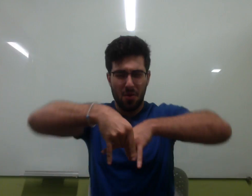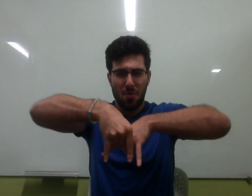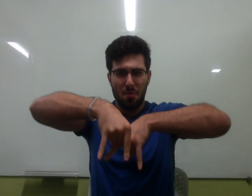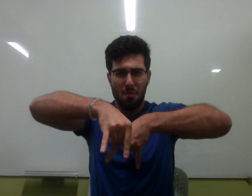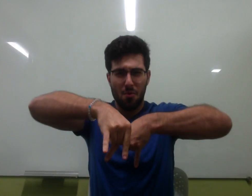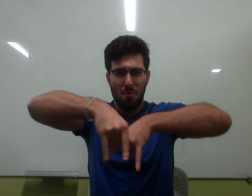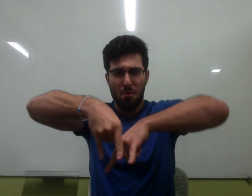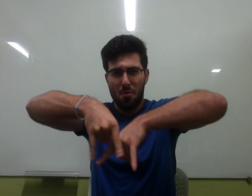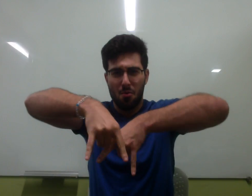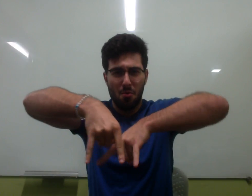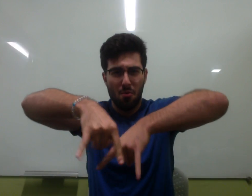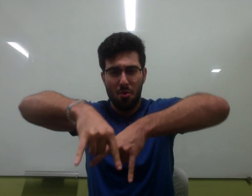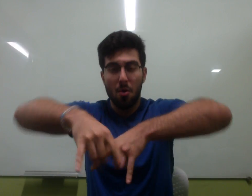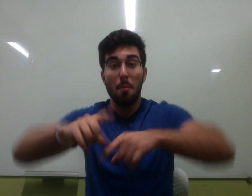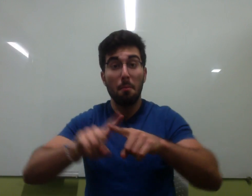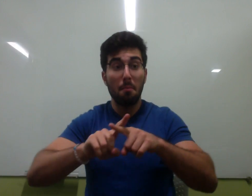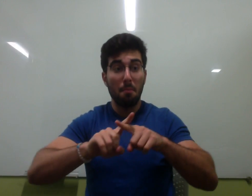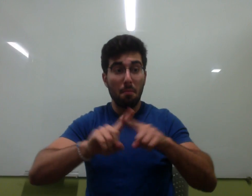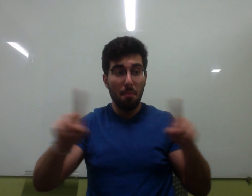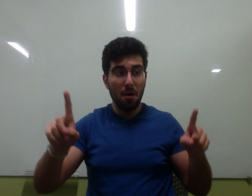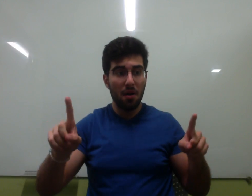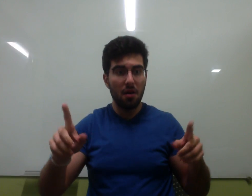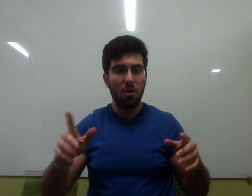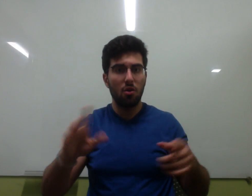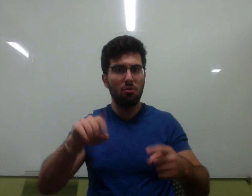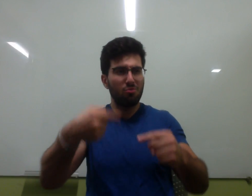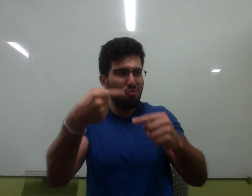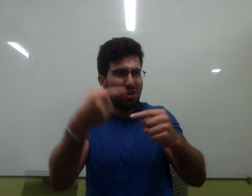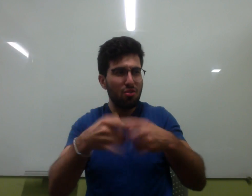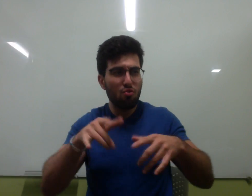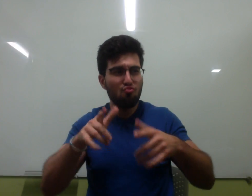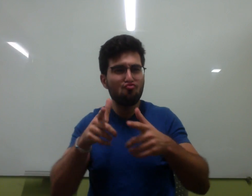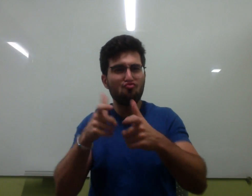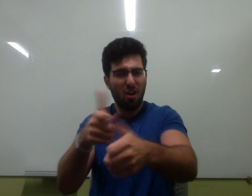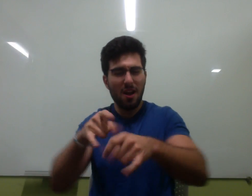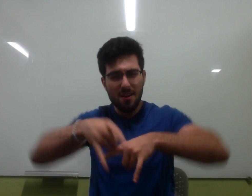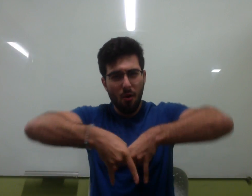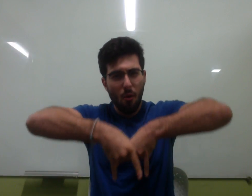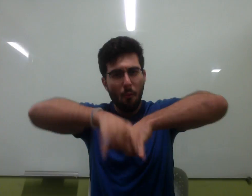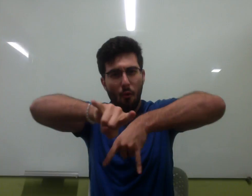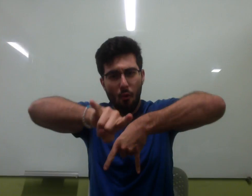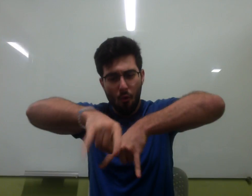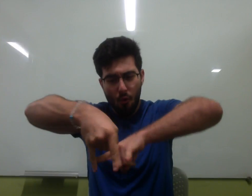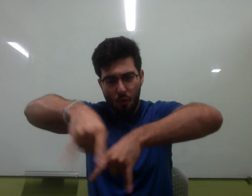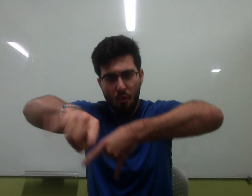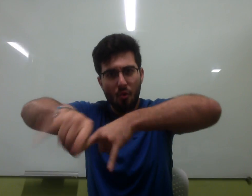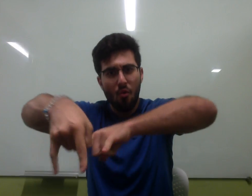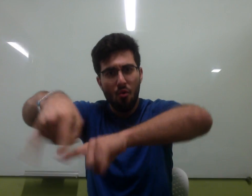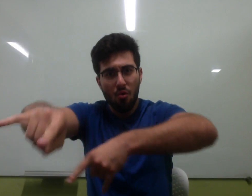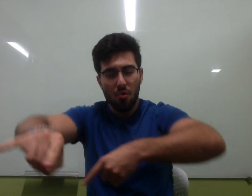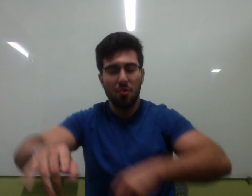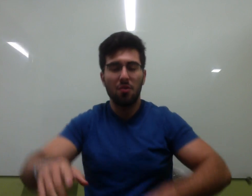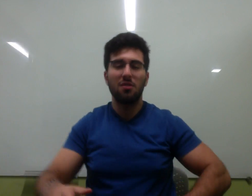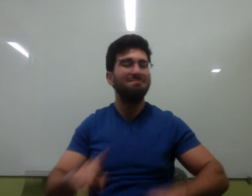like one at a time, or it's a bizarre way to walk around. Interesting. Yet another amazing thing about